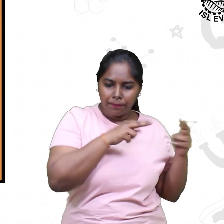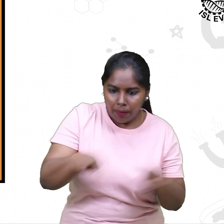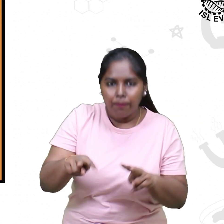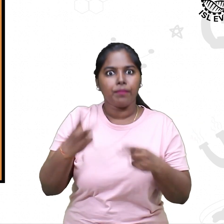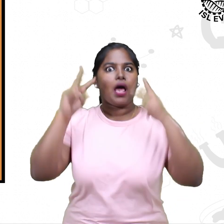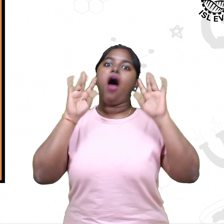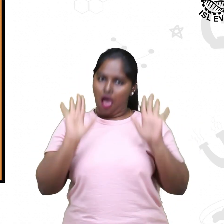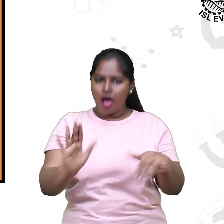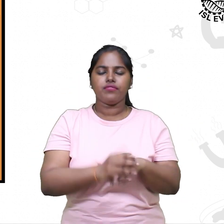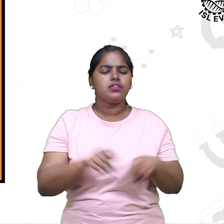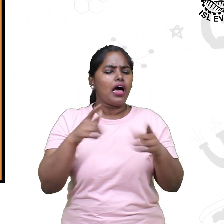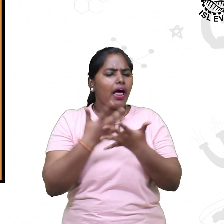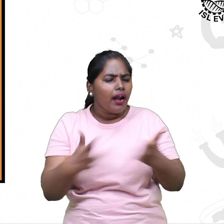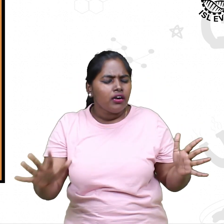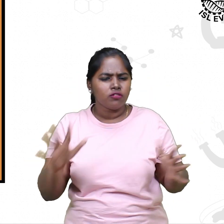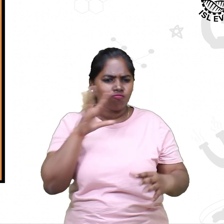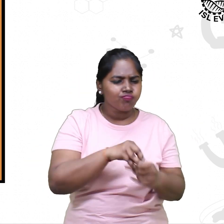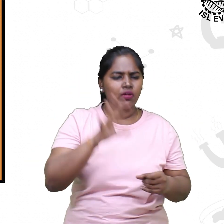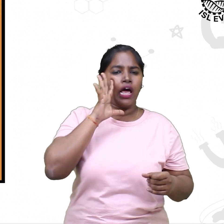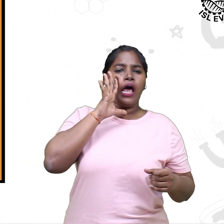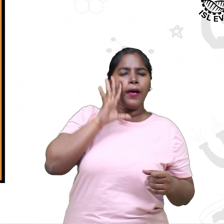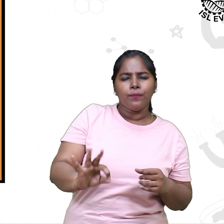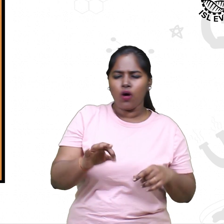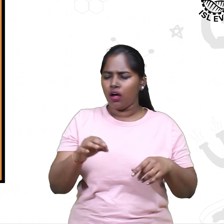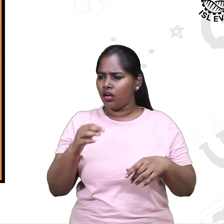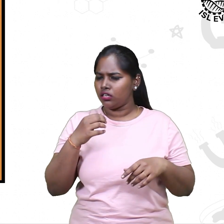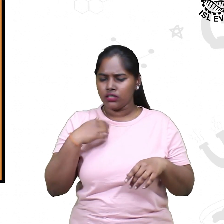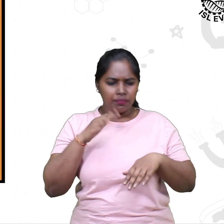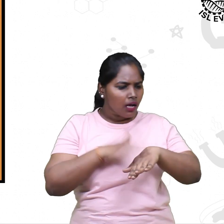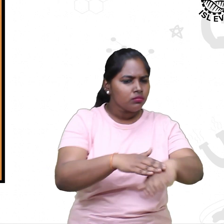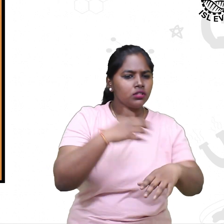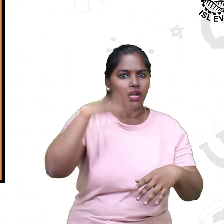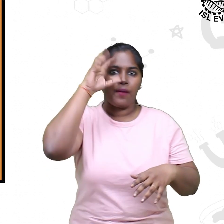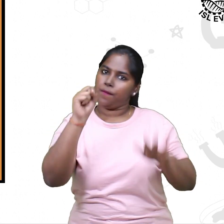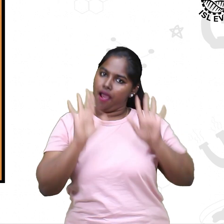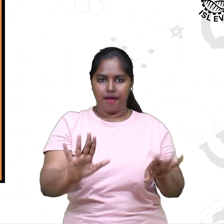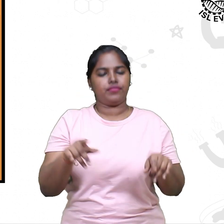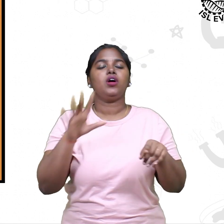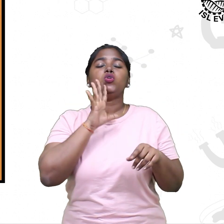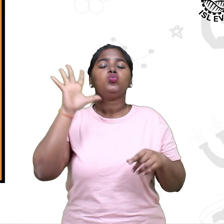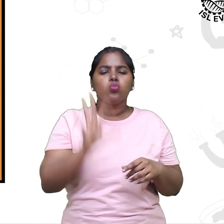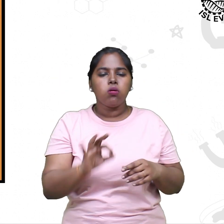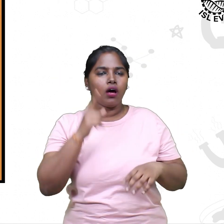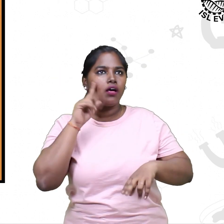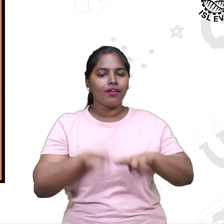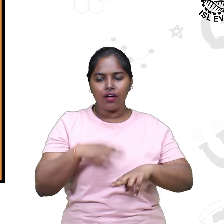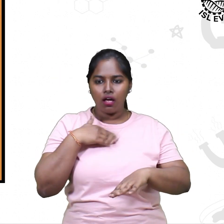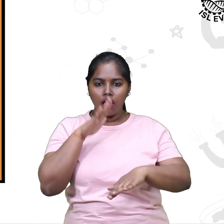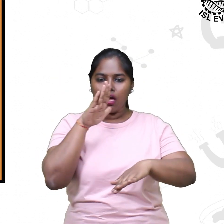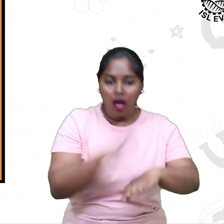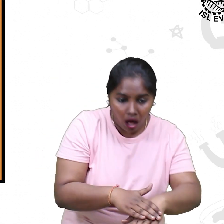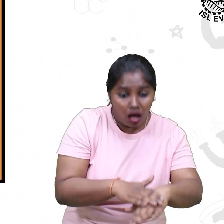important part of any experience to become memorable is to actually participate in it. We do a lot